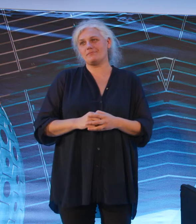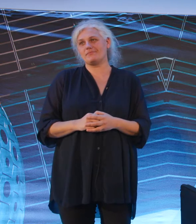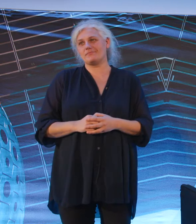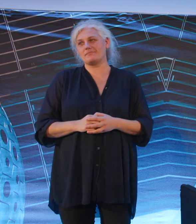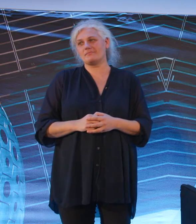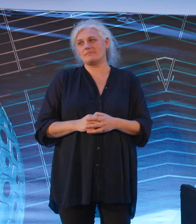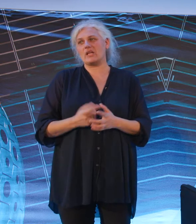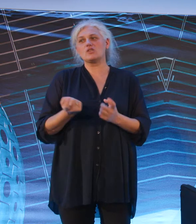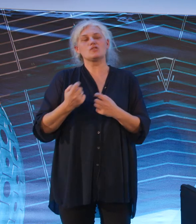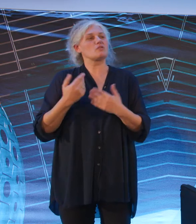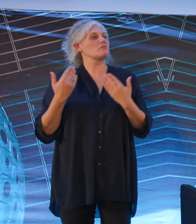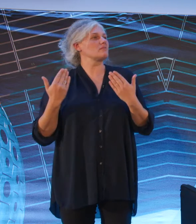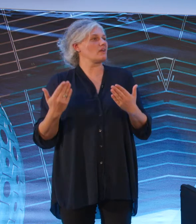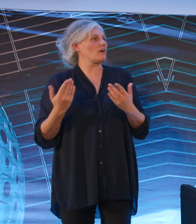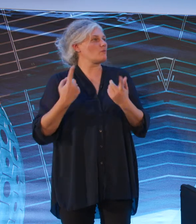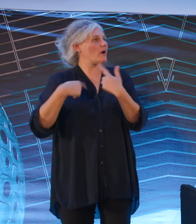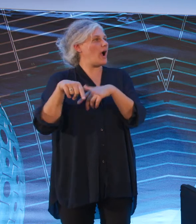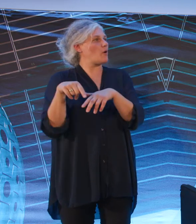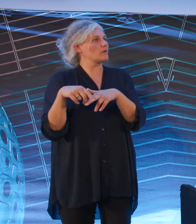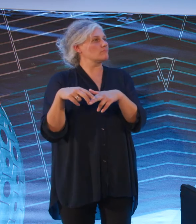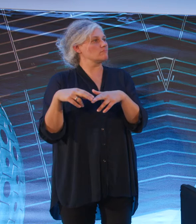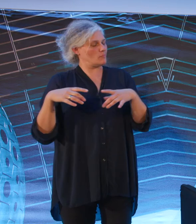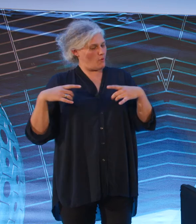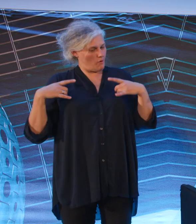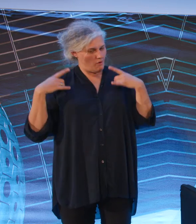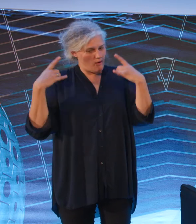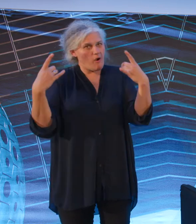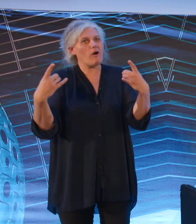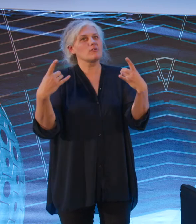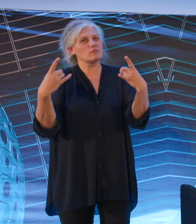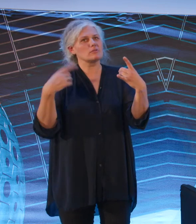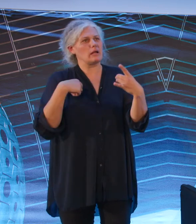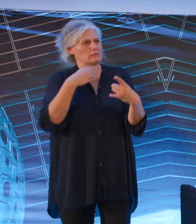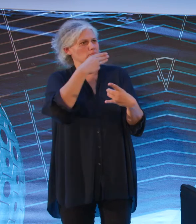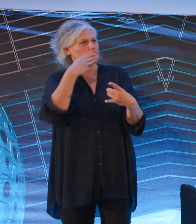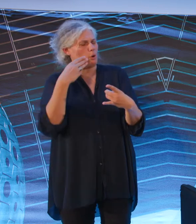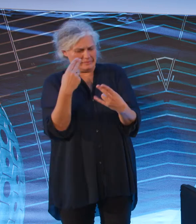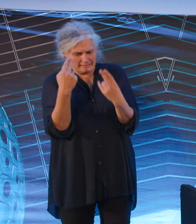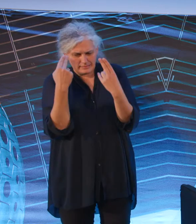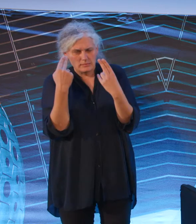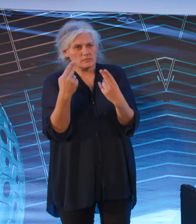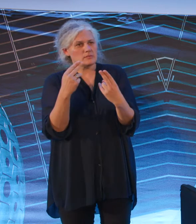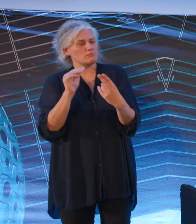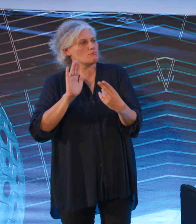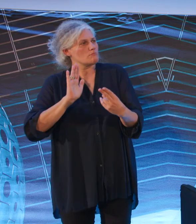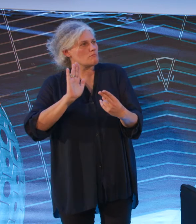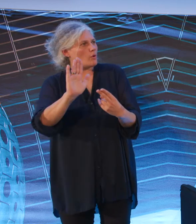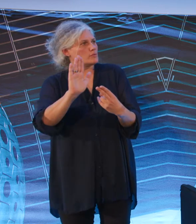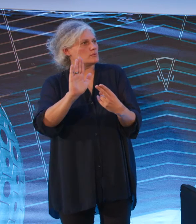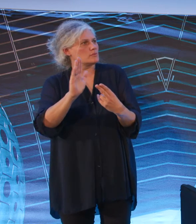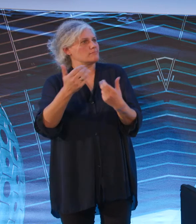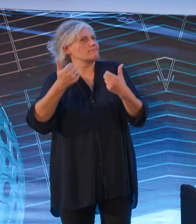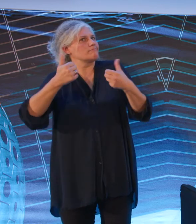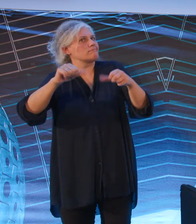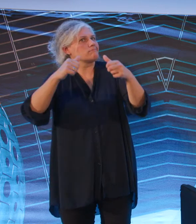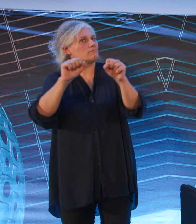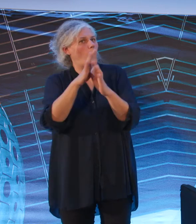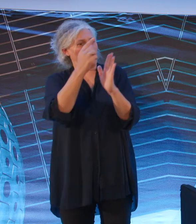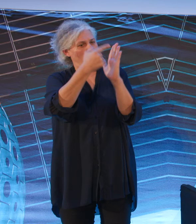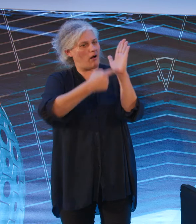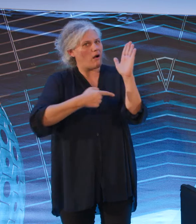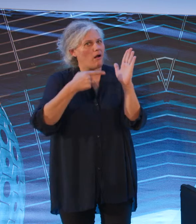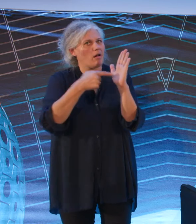So it is now our privilege and an obligation to build on the ambition of those